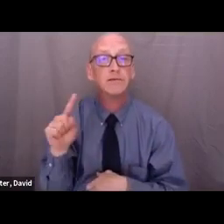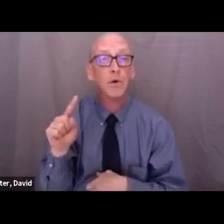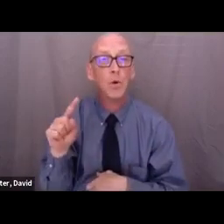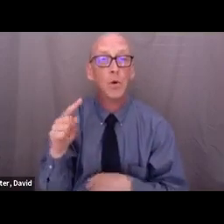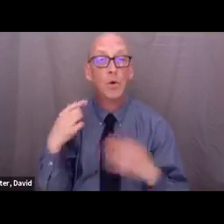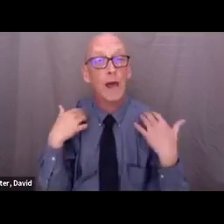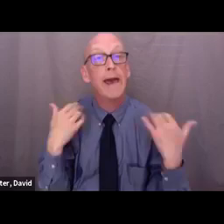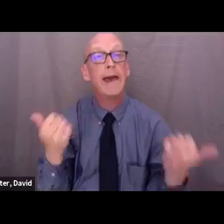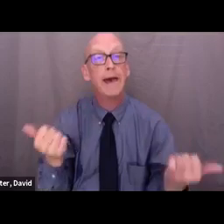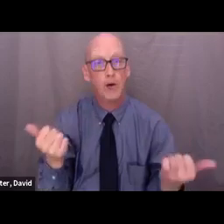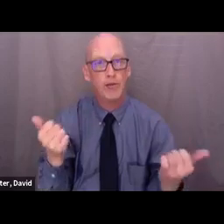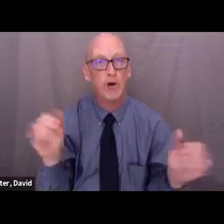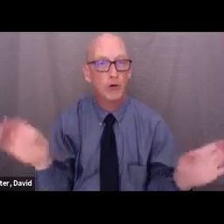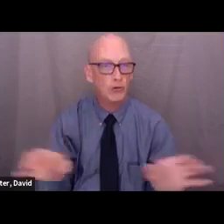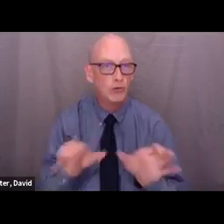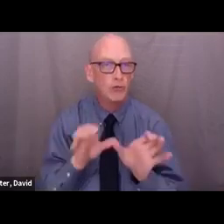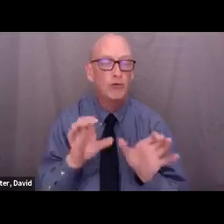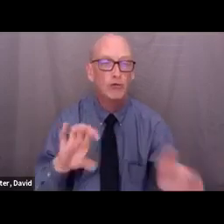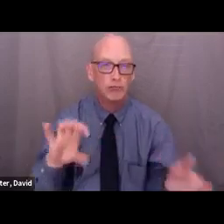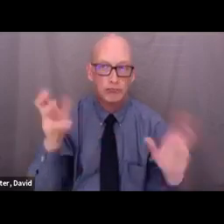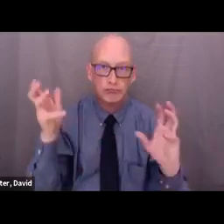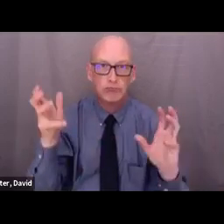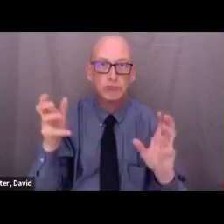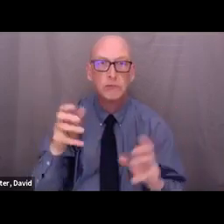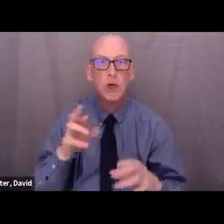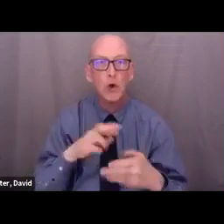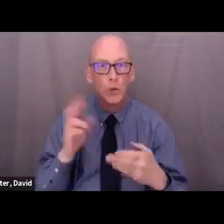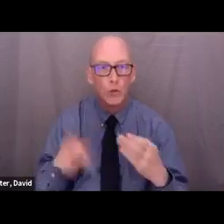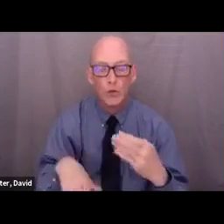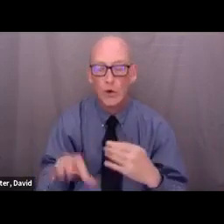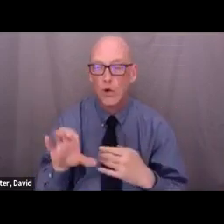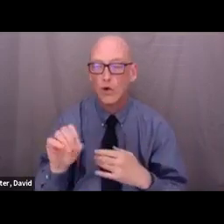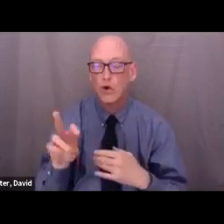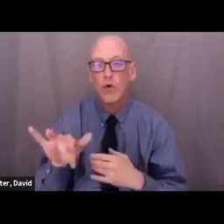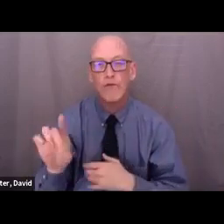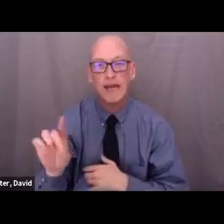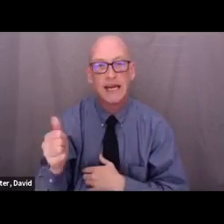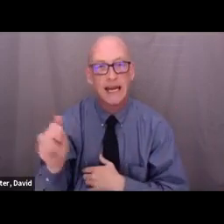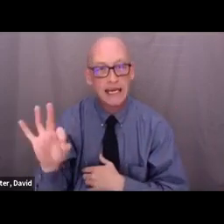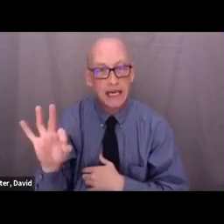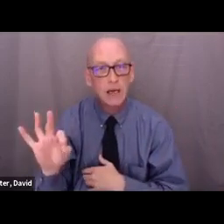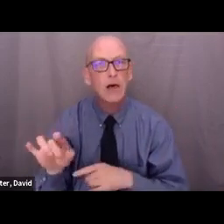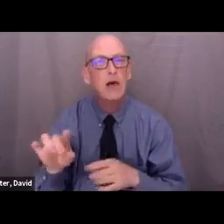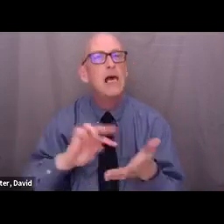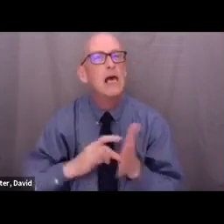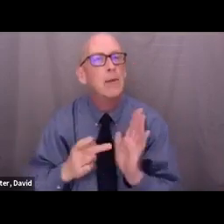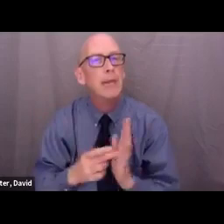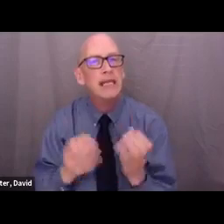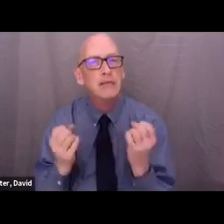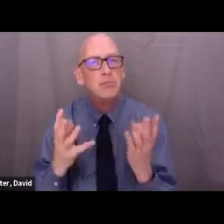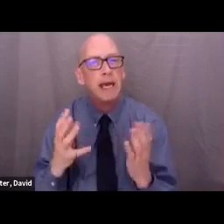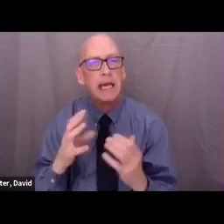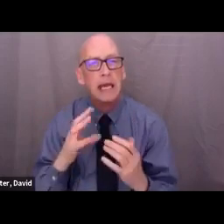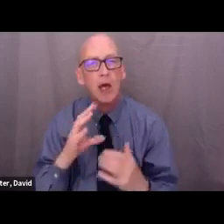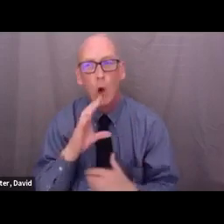health crises as a result of COVID-19. And that also means that many elderly